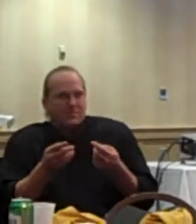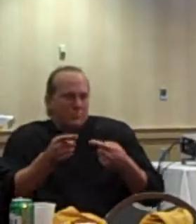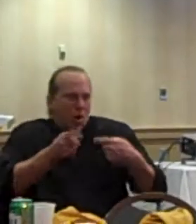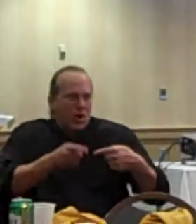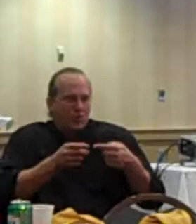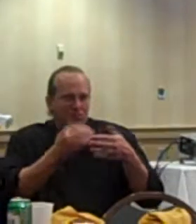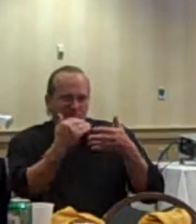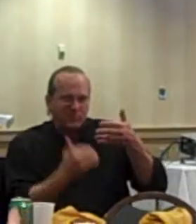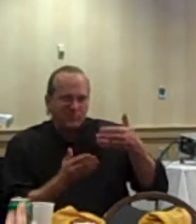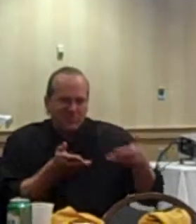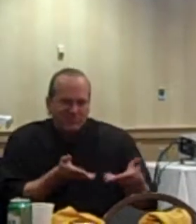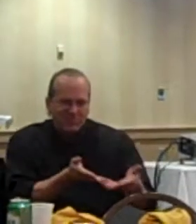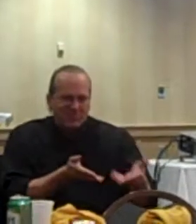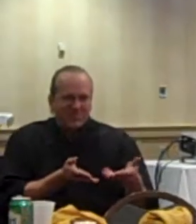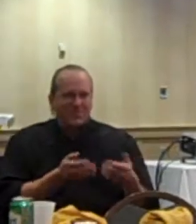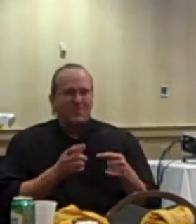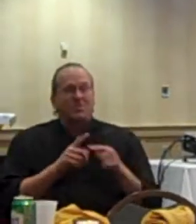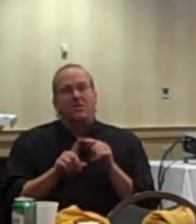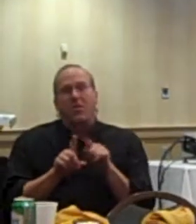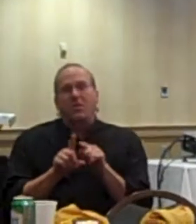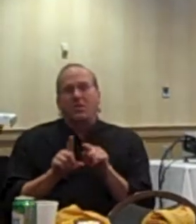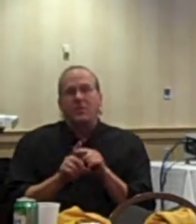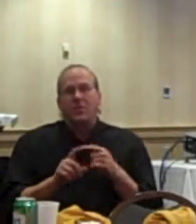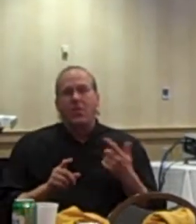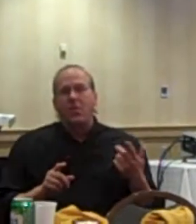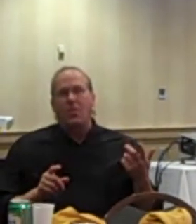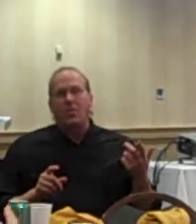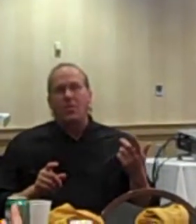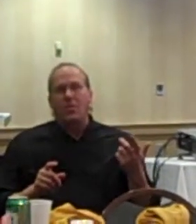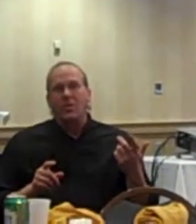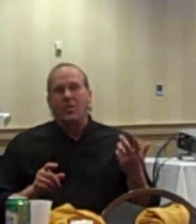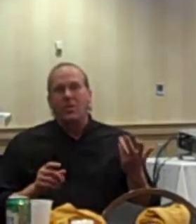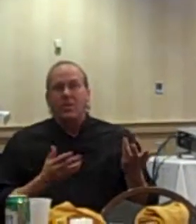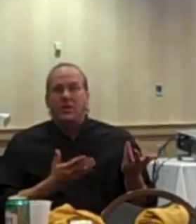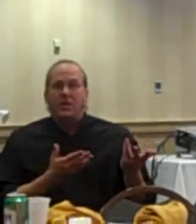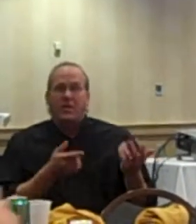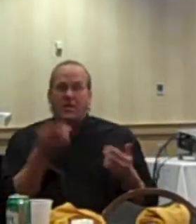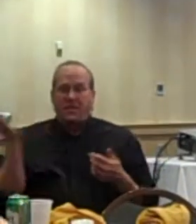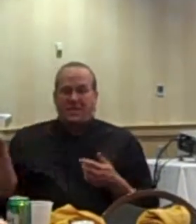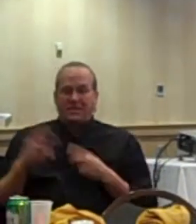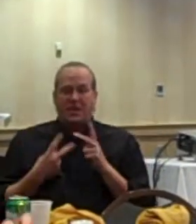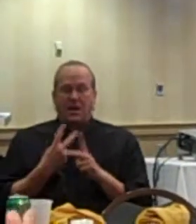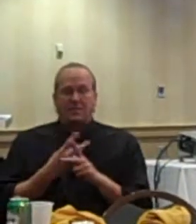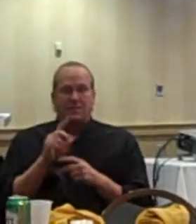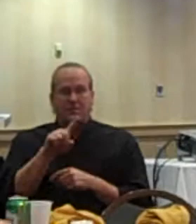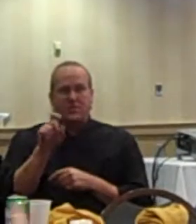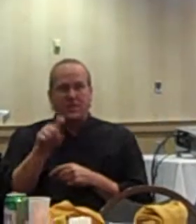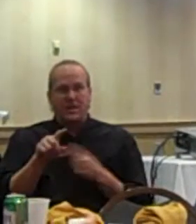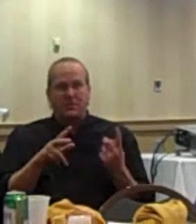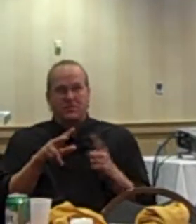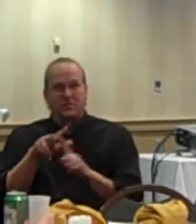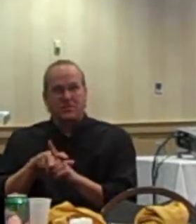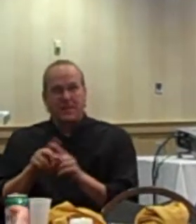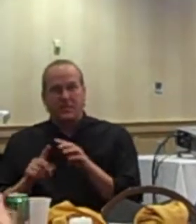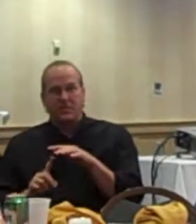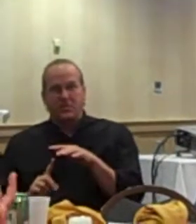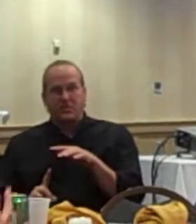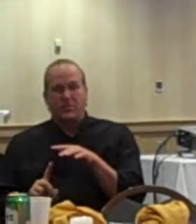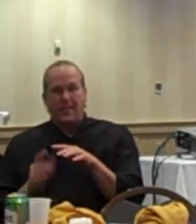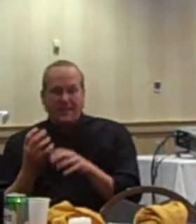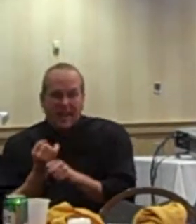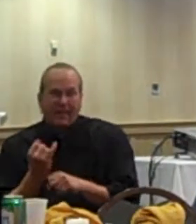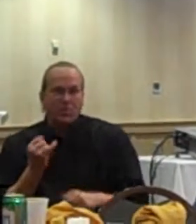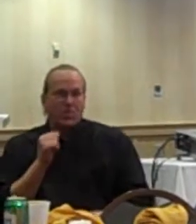arguments. But there's also a sense of it in which it's amenable to questions that are like, that reveal if someone gets it or